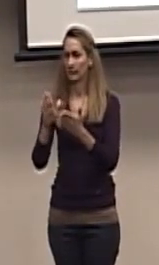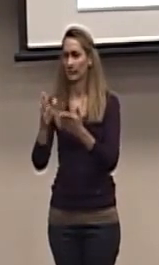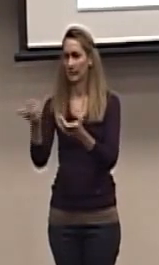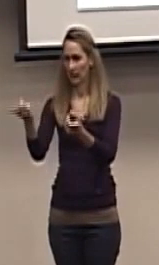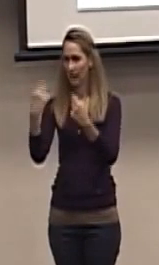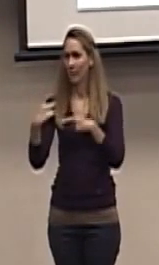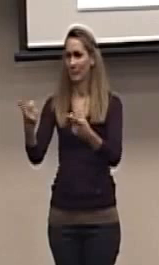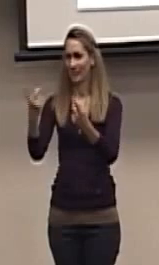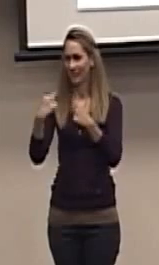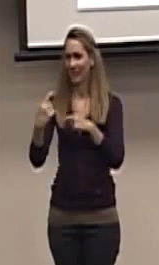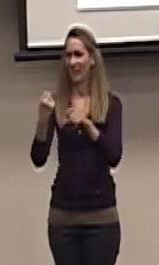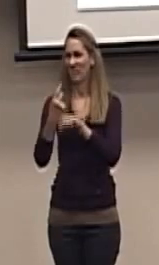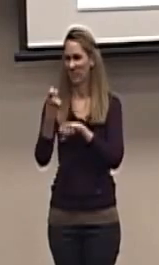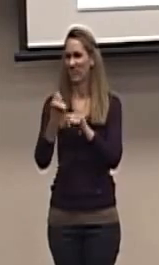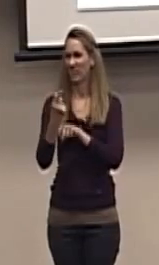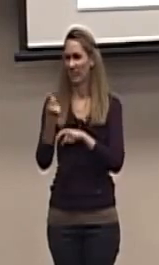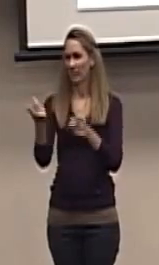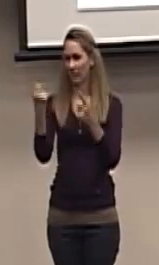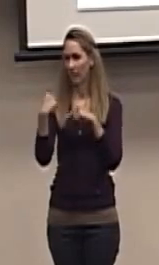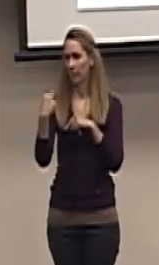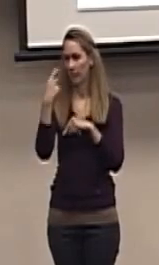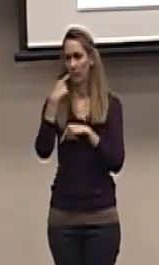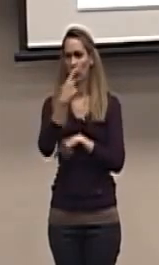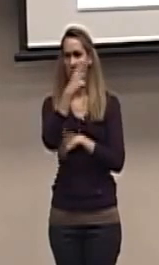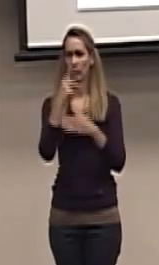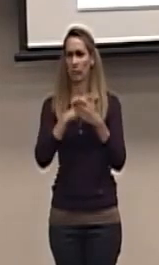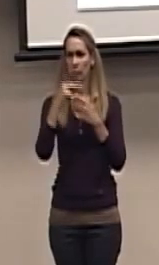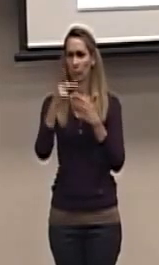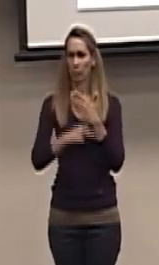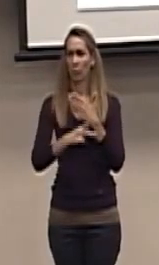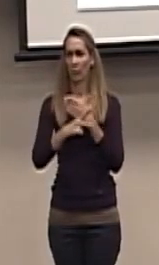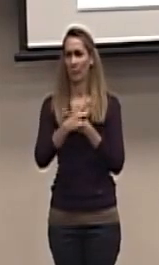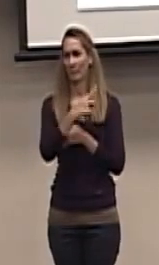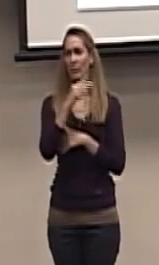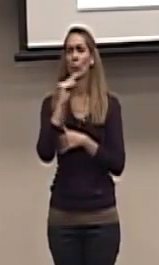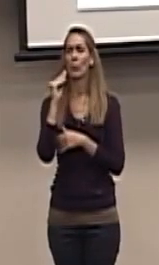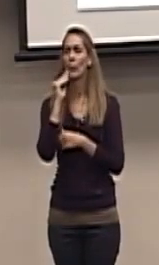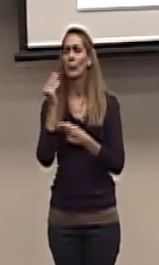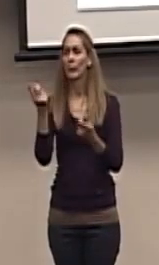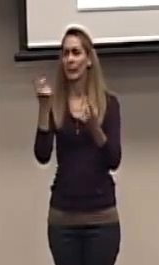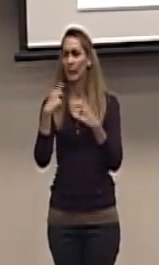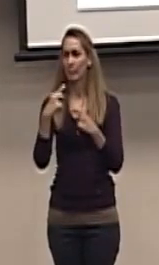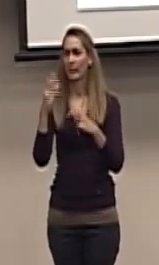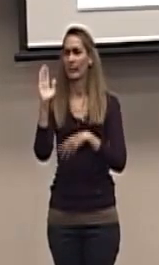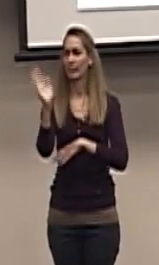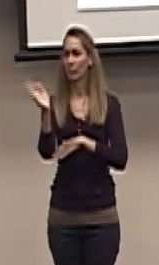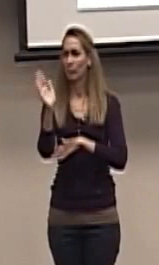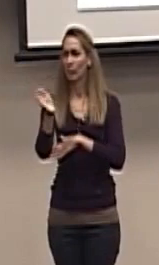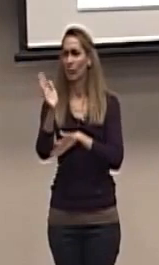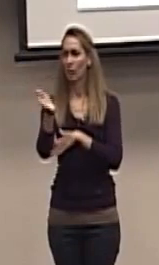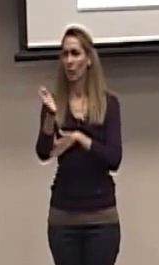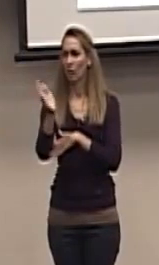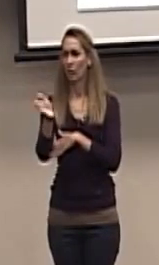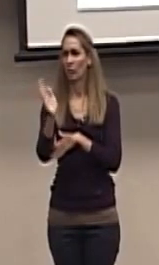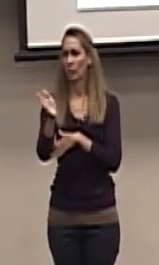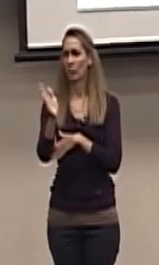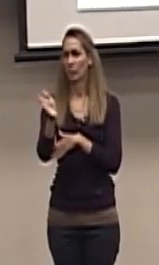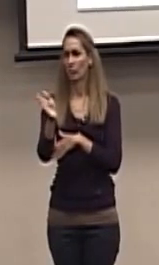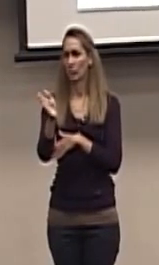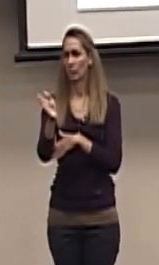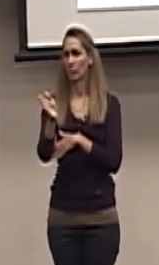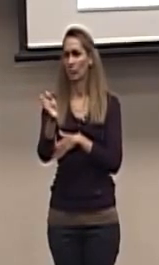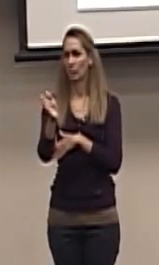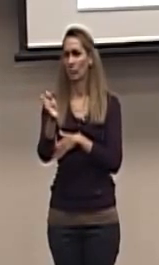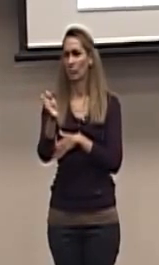year. And we have this program called Alumni Homecoming Seminar, where we exchange